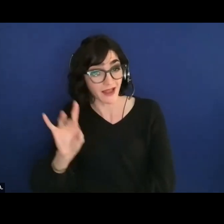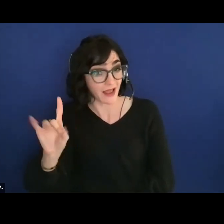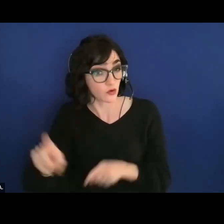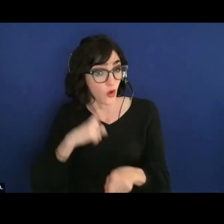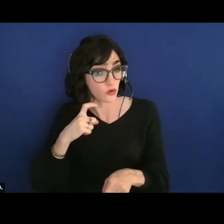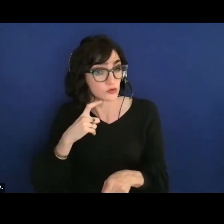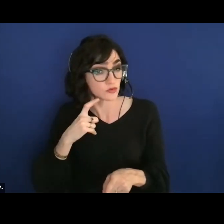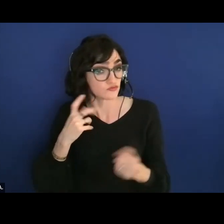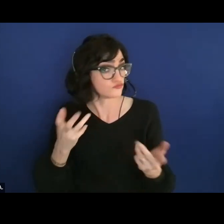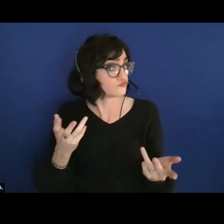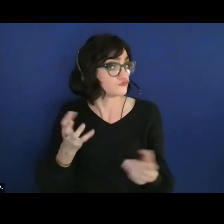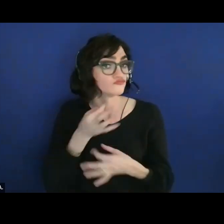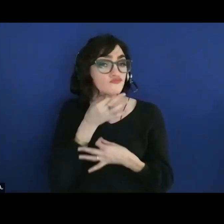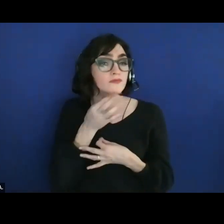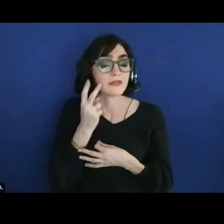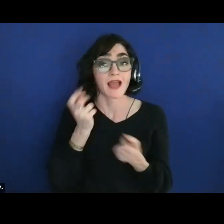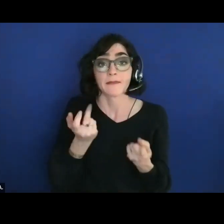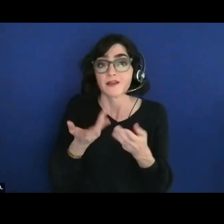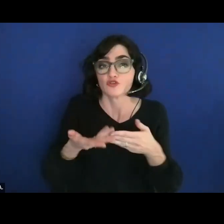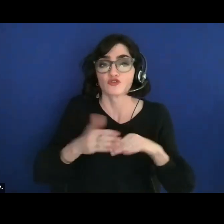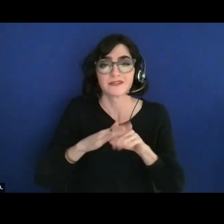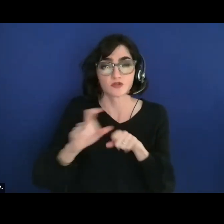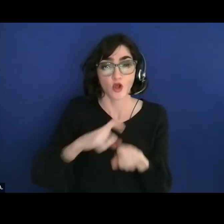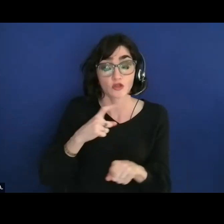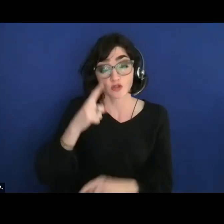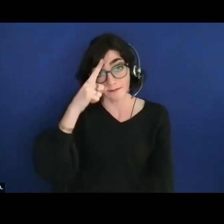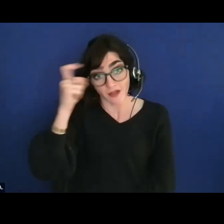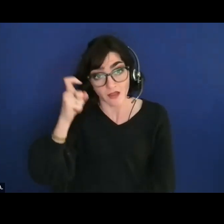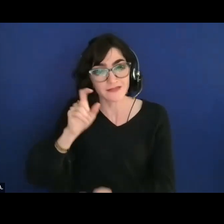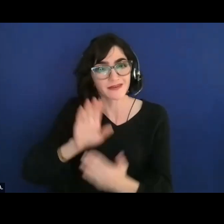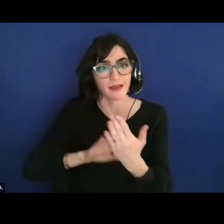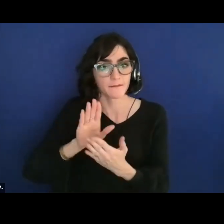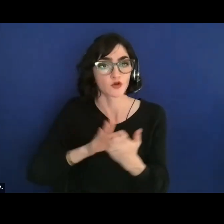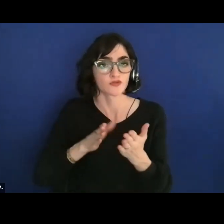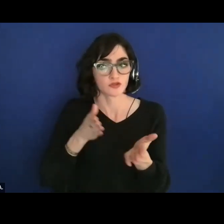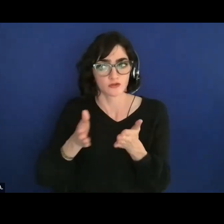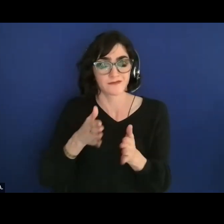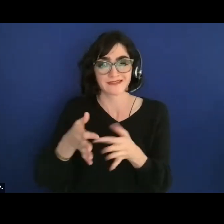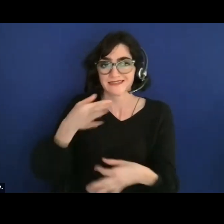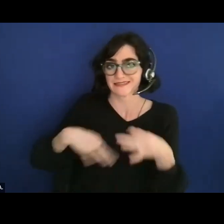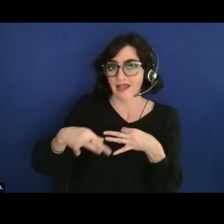of those increased calls are resulting in an in-person service rather being resolved with a telephone call.